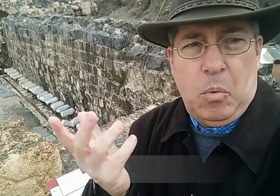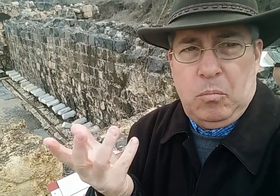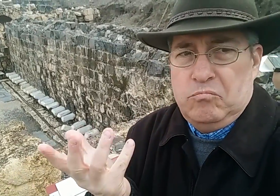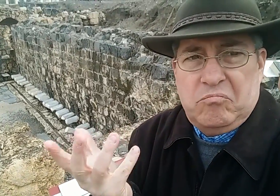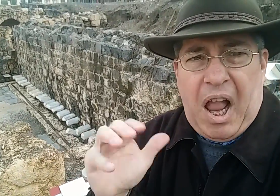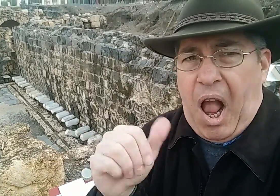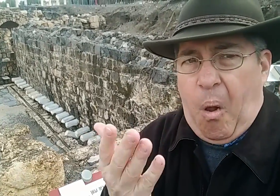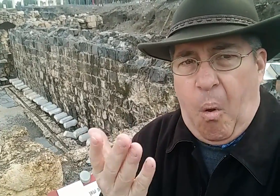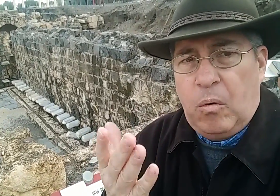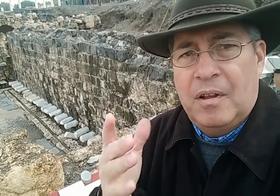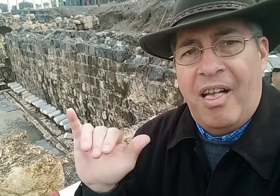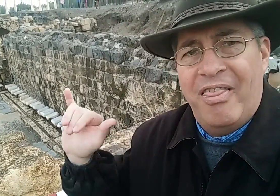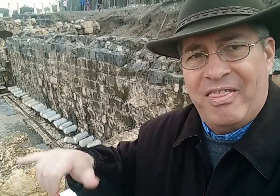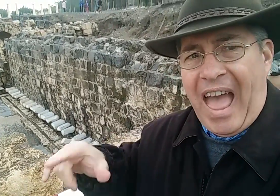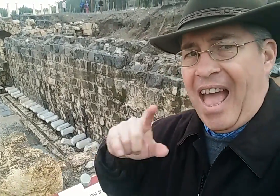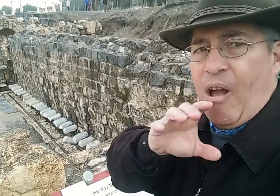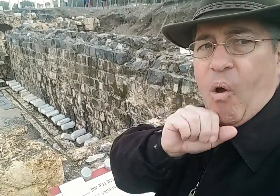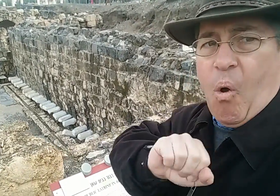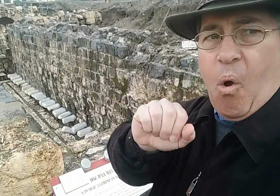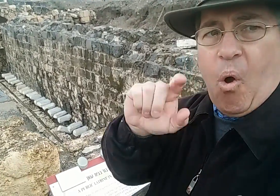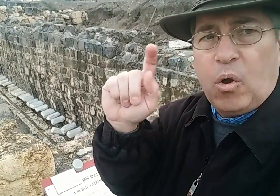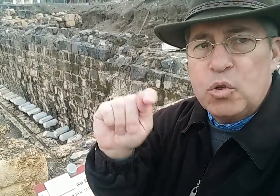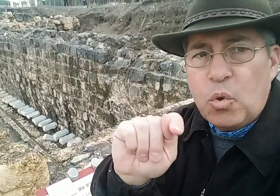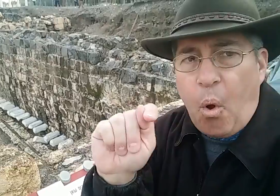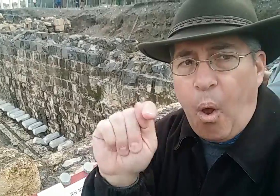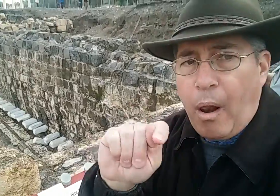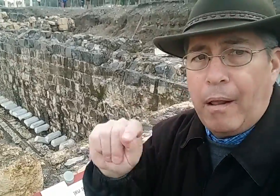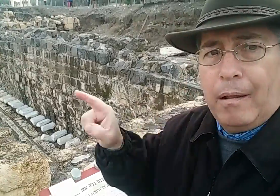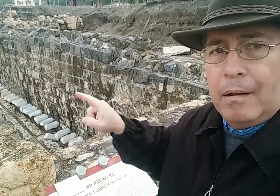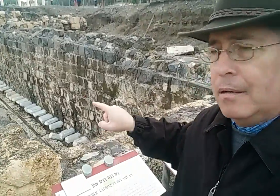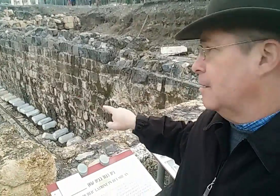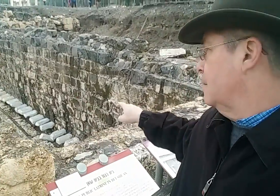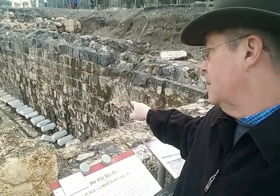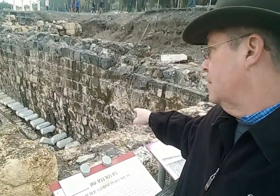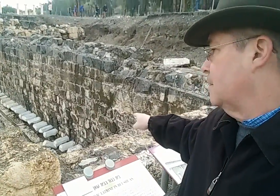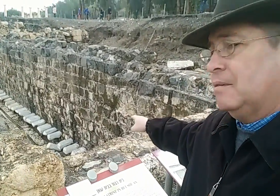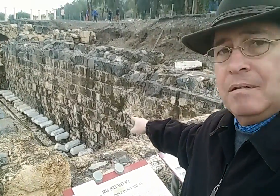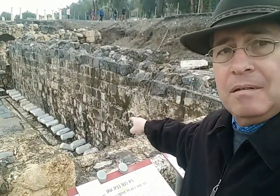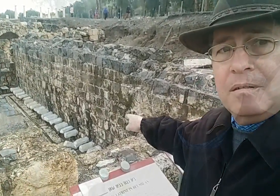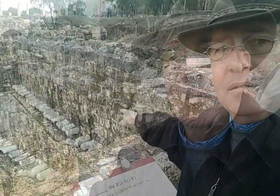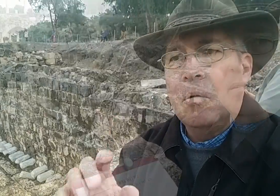come. This is an ancient restroom, a toilet, where people would have come.